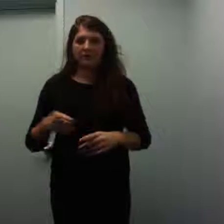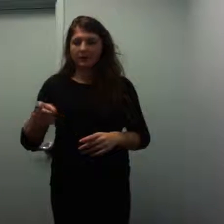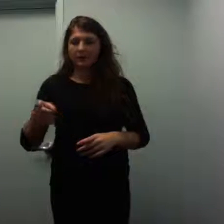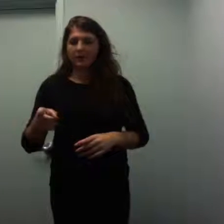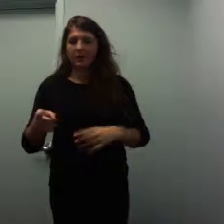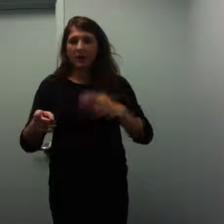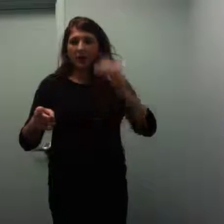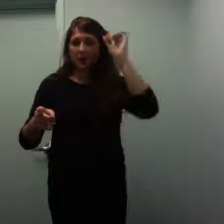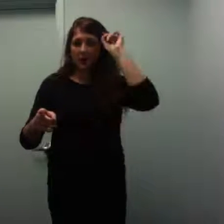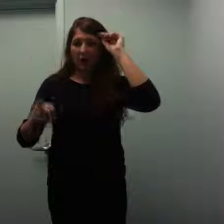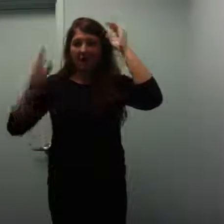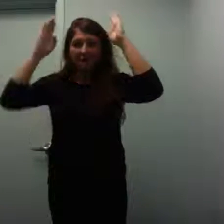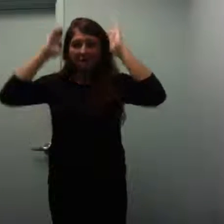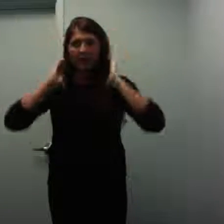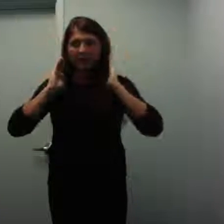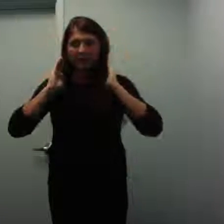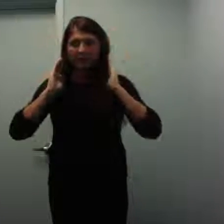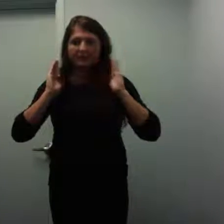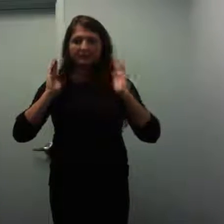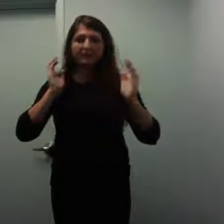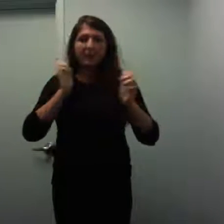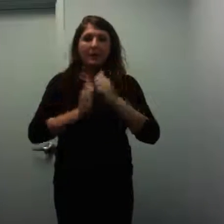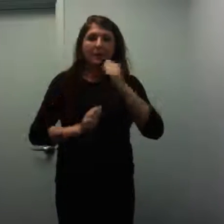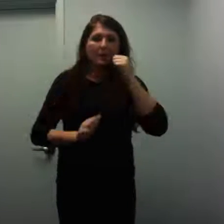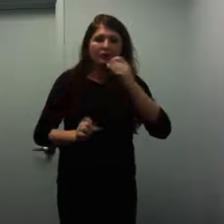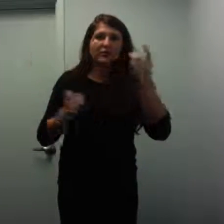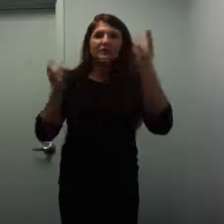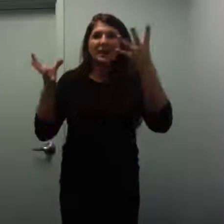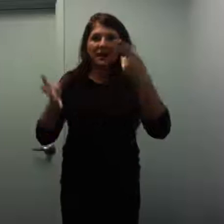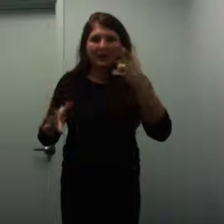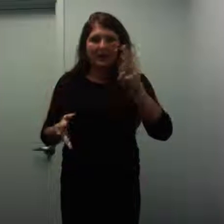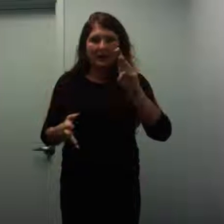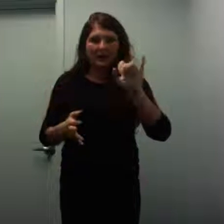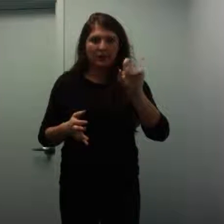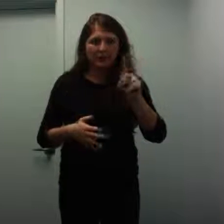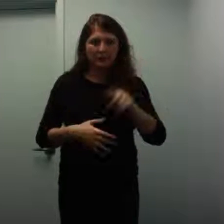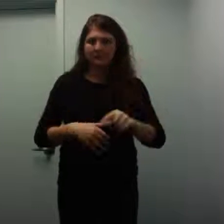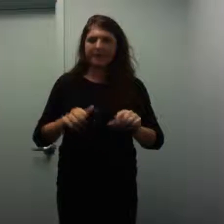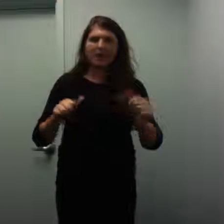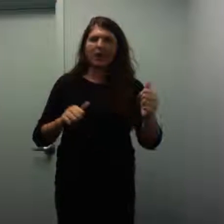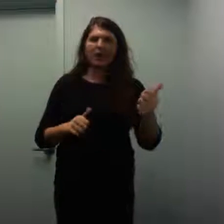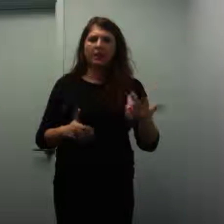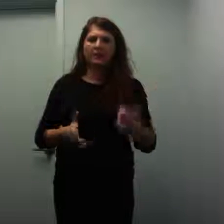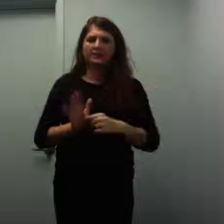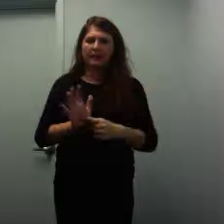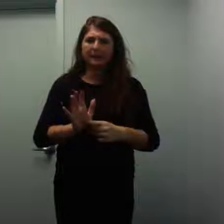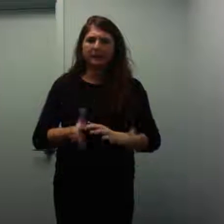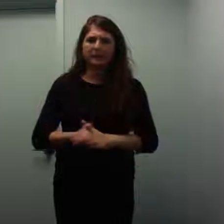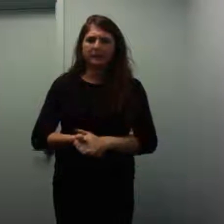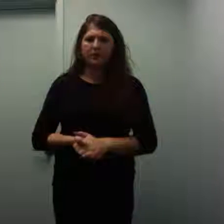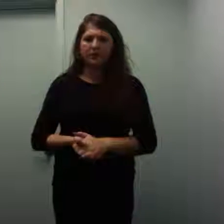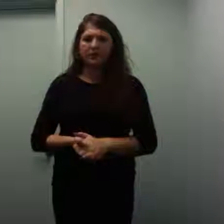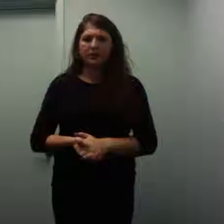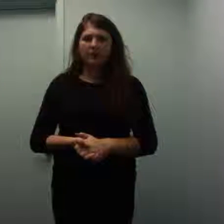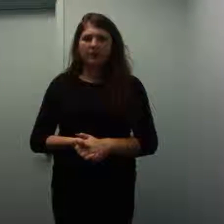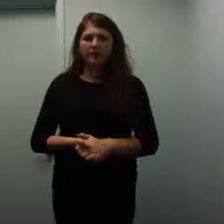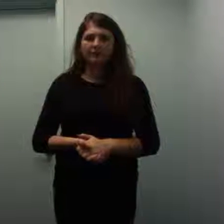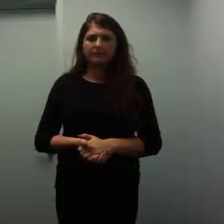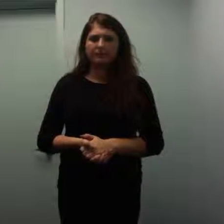Okay, those girls just hate it when their hair gets flat, don't they? Other things? Go outside, and would you rather be outside working